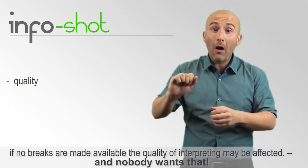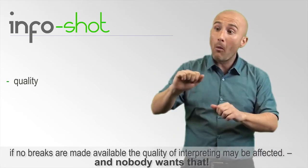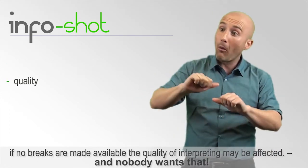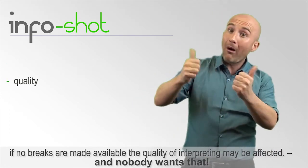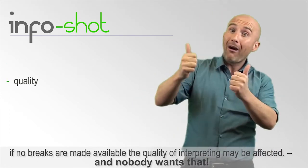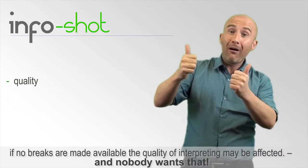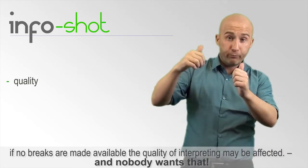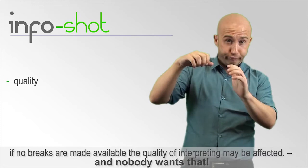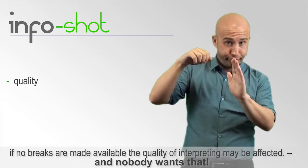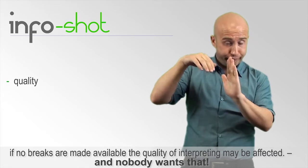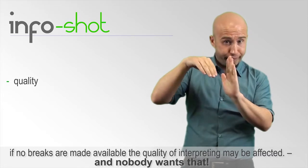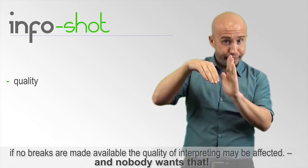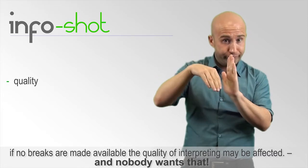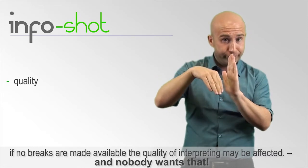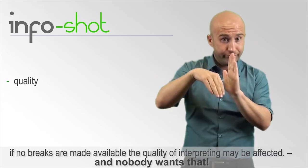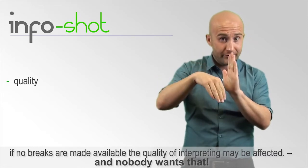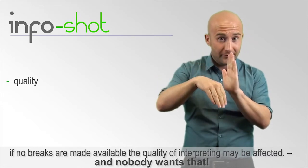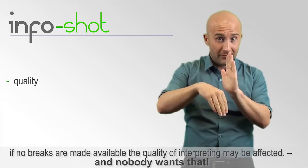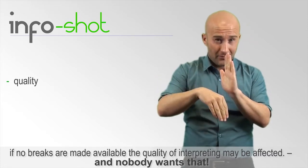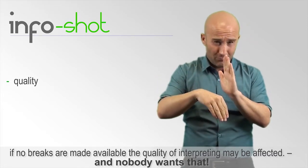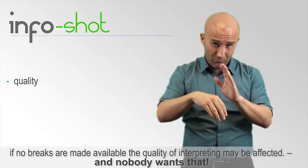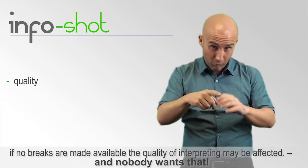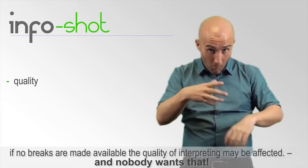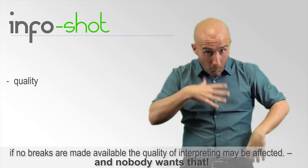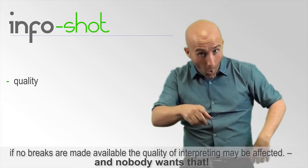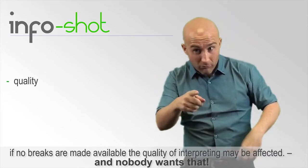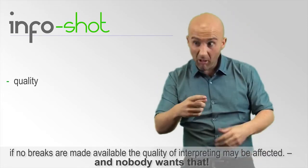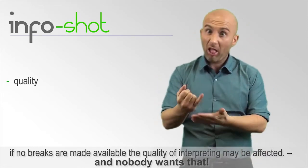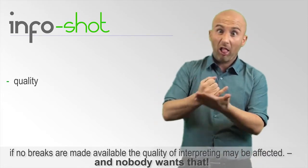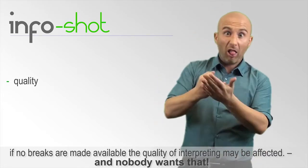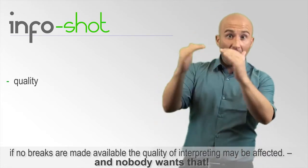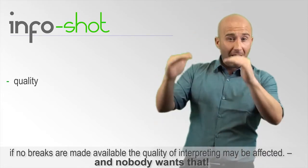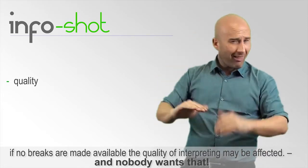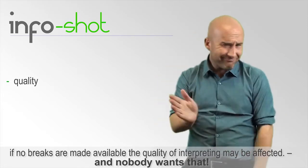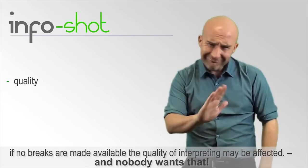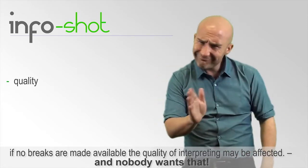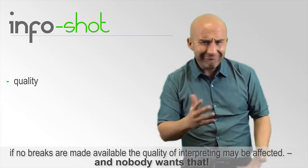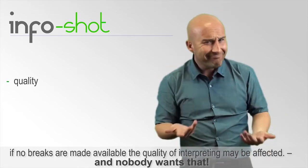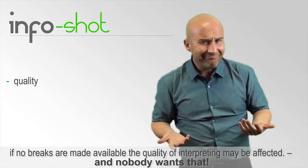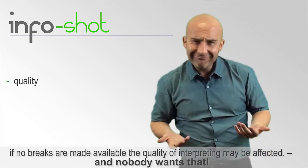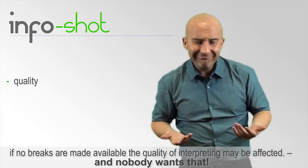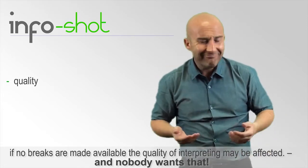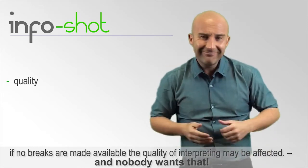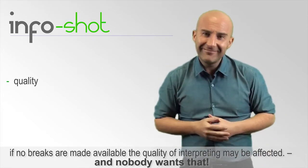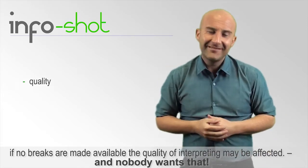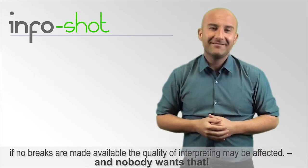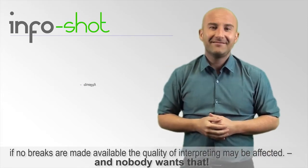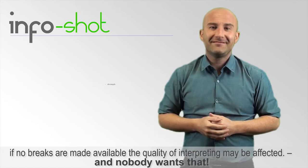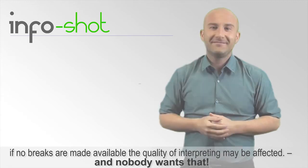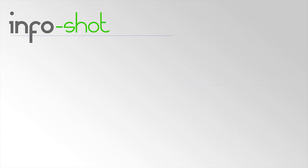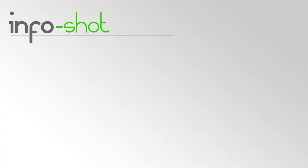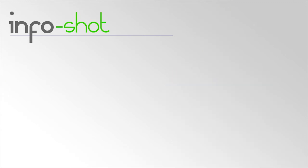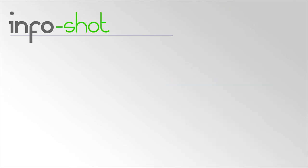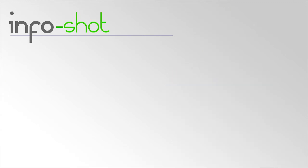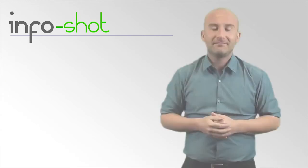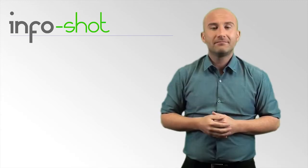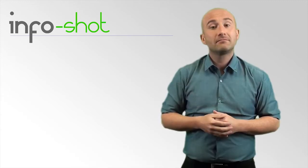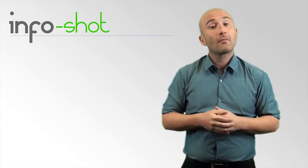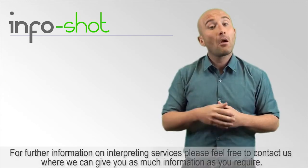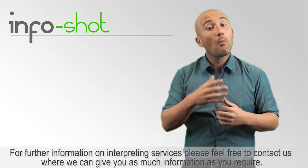If no breaks are made available, the quality of interpreting may be affected, and nobody wants that.